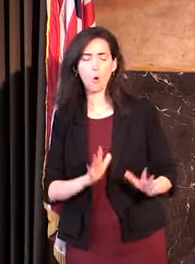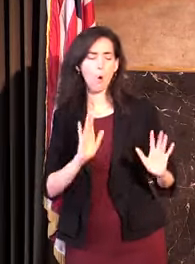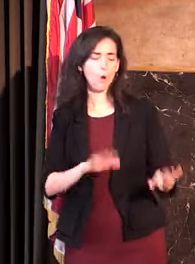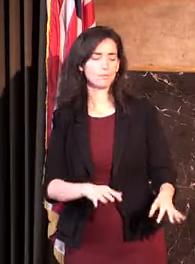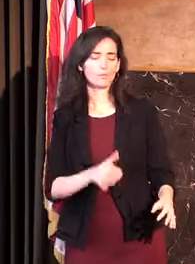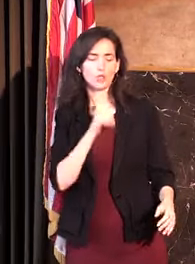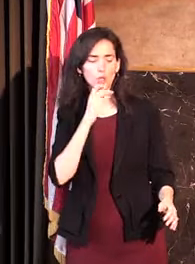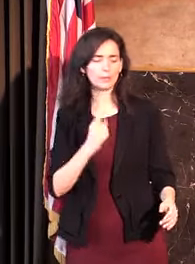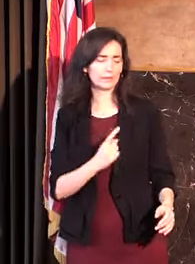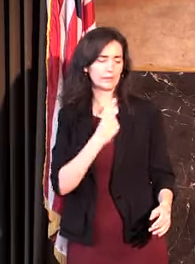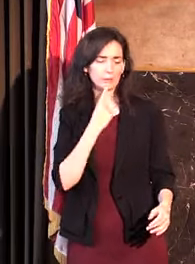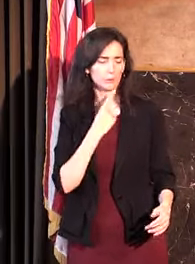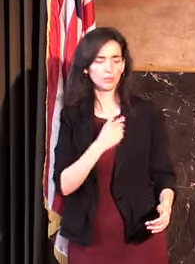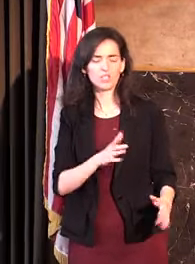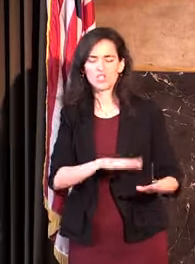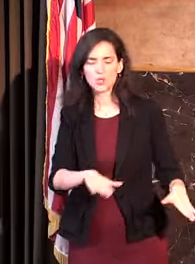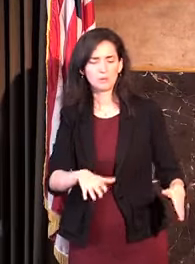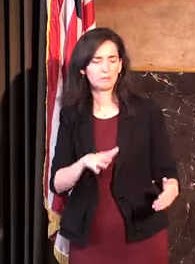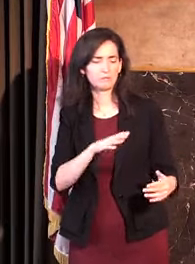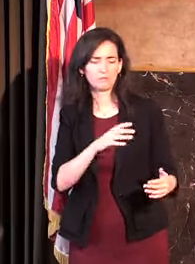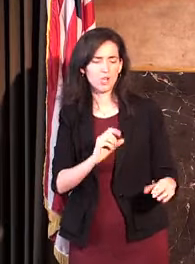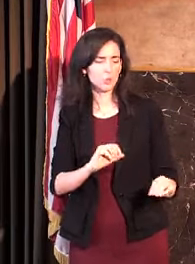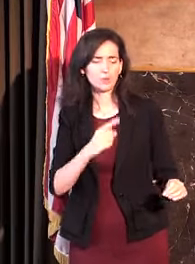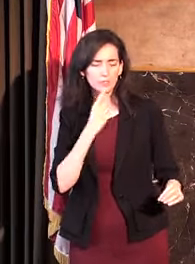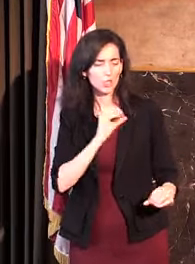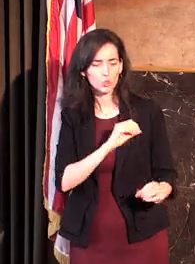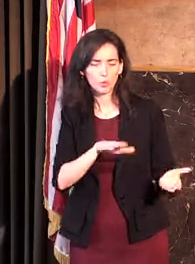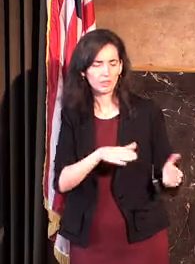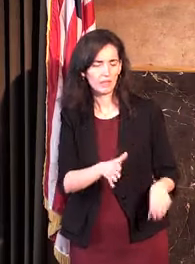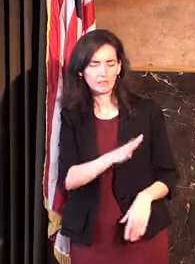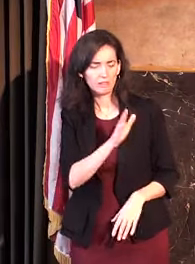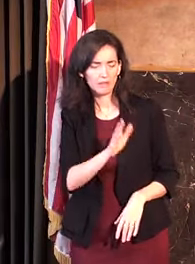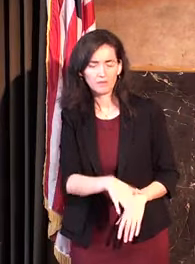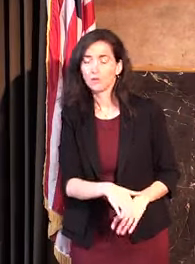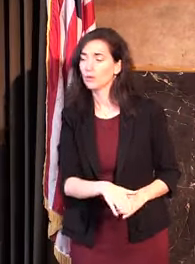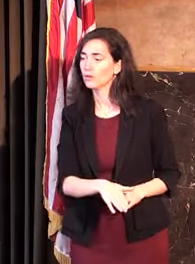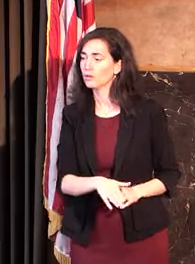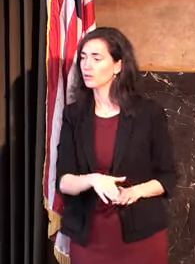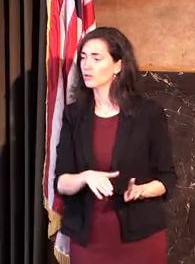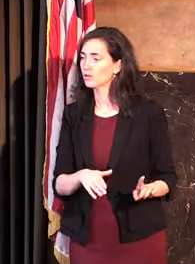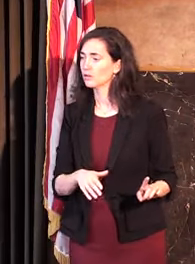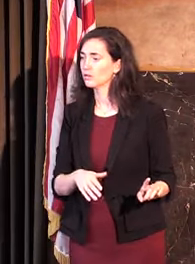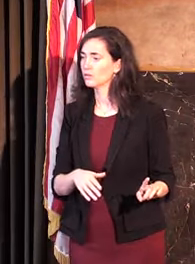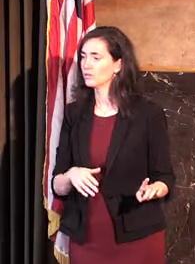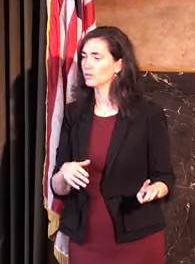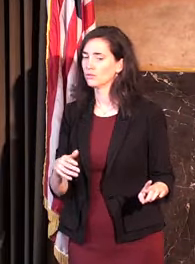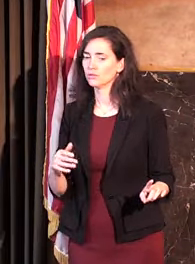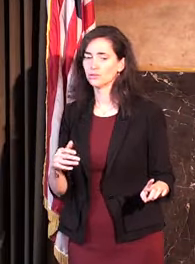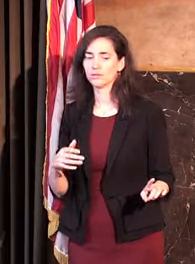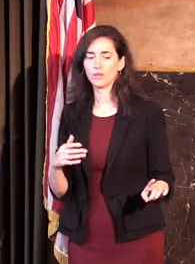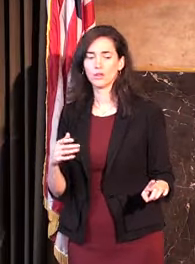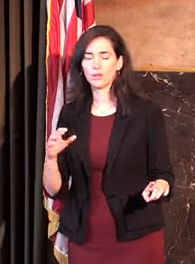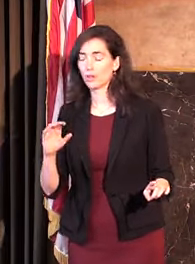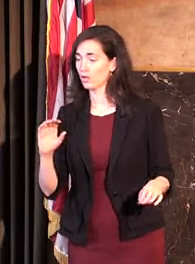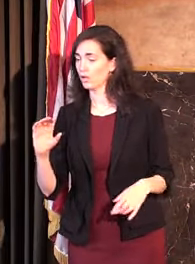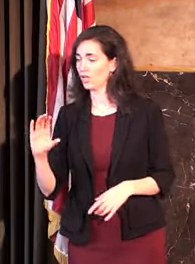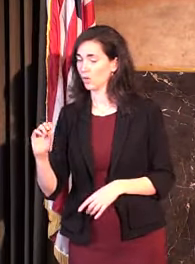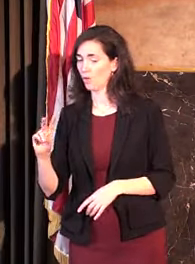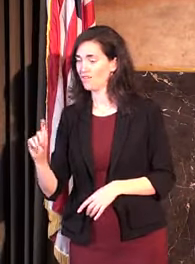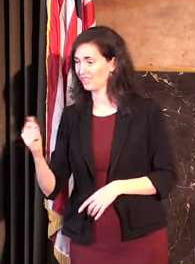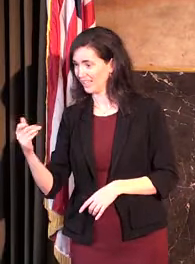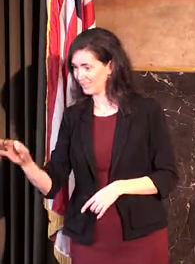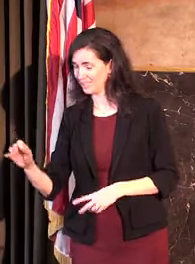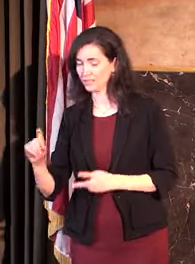deaths, hospitalizations, including intensive care and so forth, because of COVID-19 and because of the multi-system